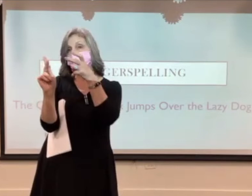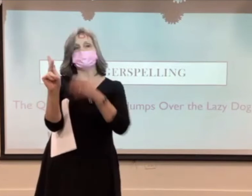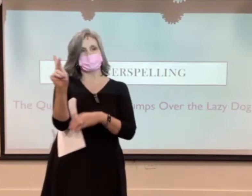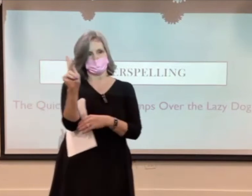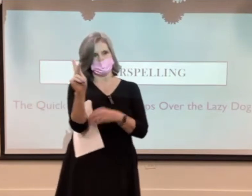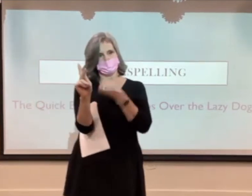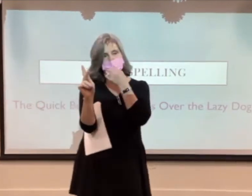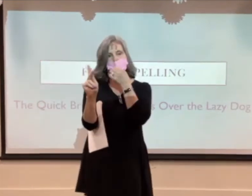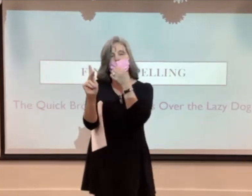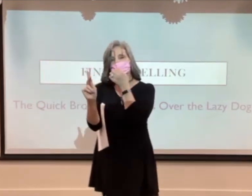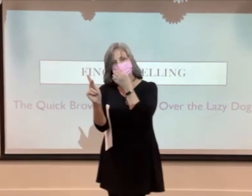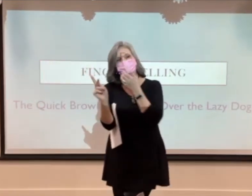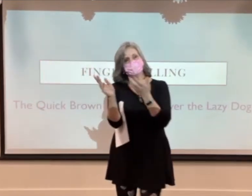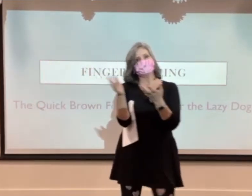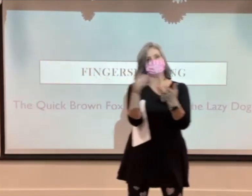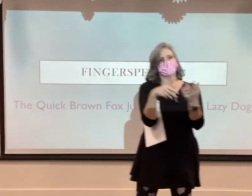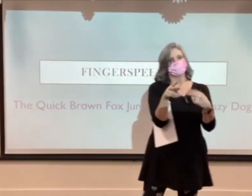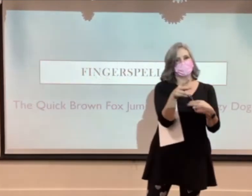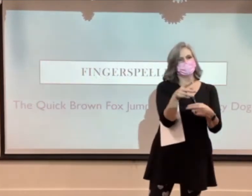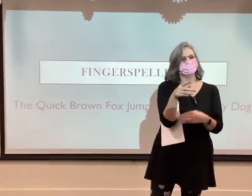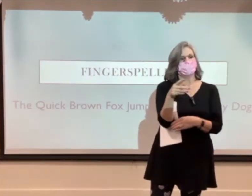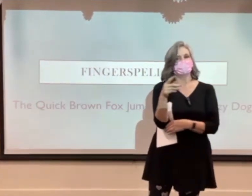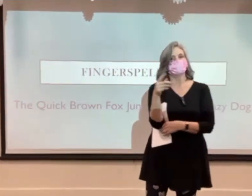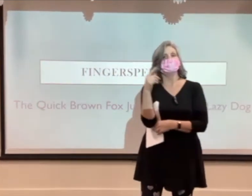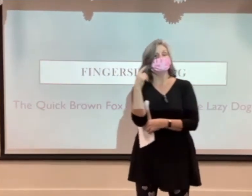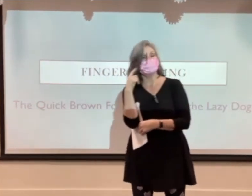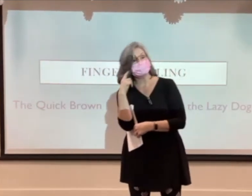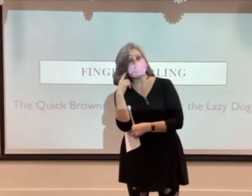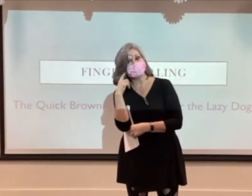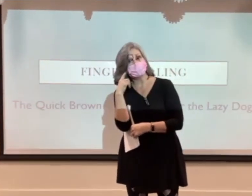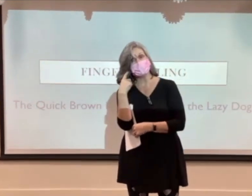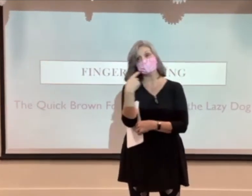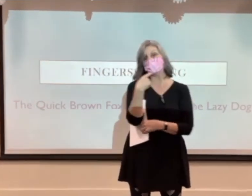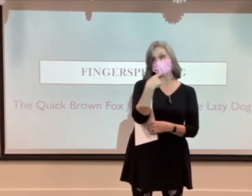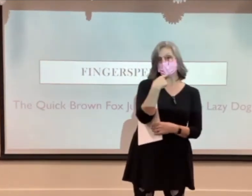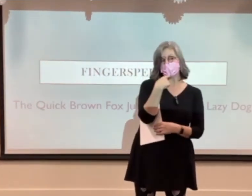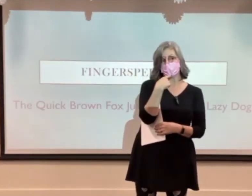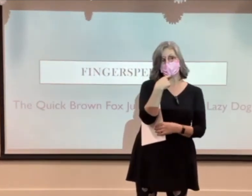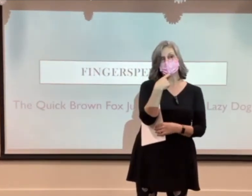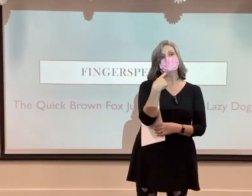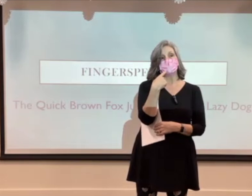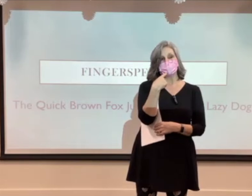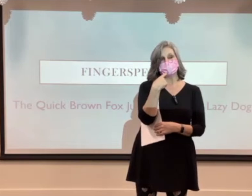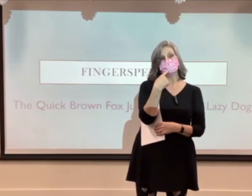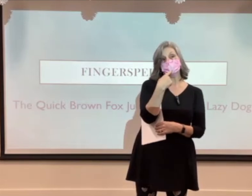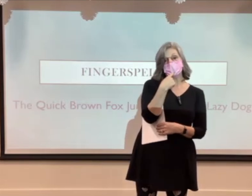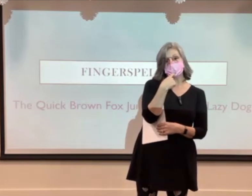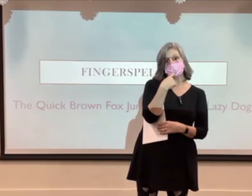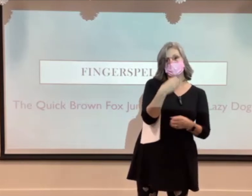That's receptive. When you learn a second language, you have listening skills and speaking skills. In ASL, the speaking skill